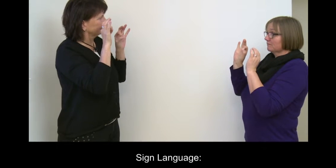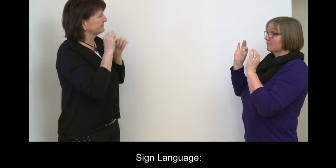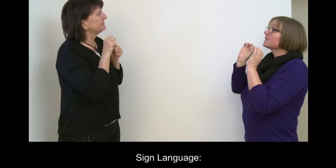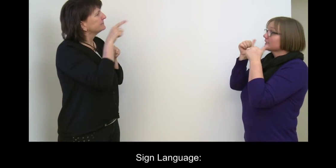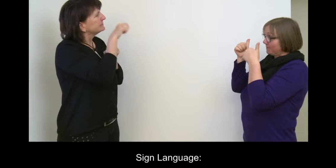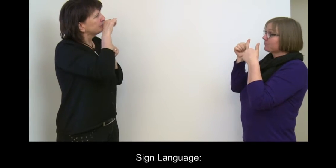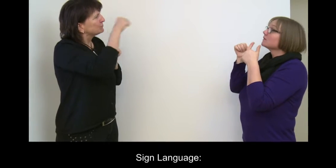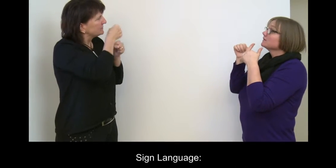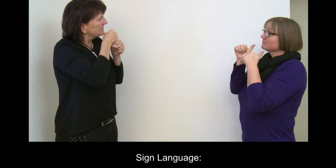that distance.